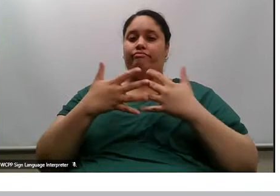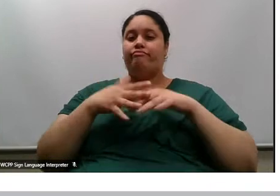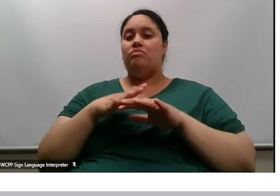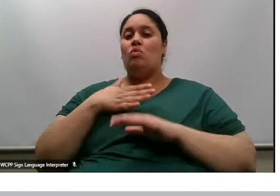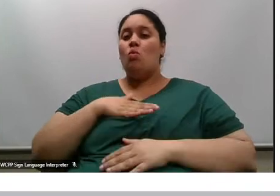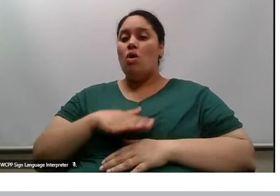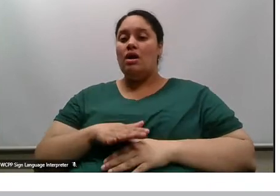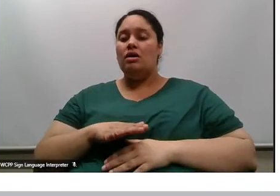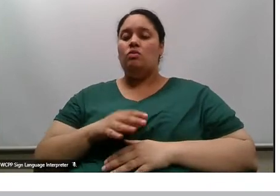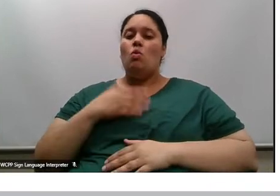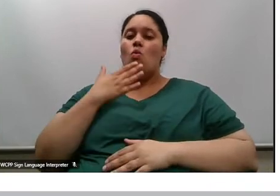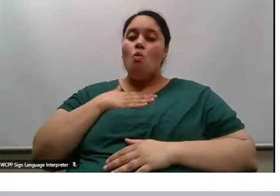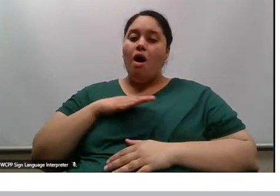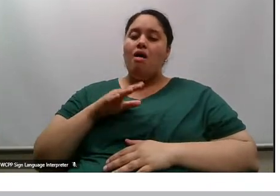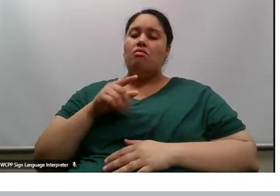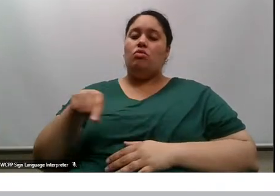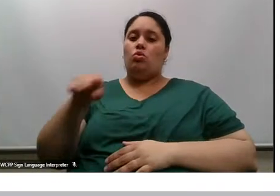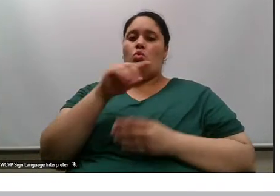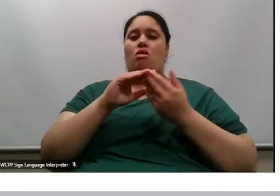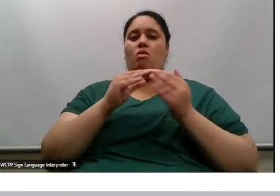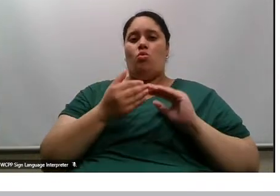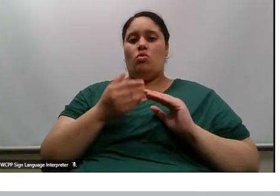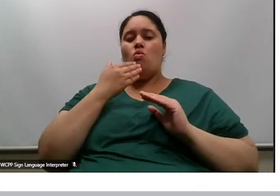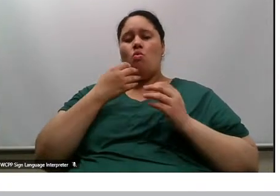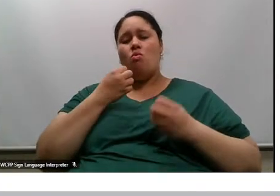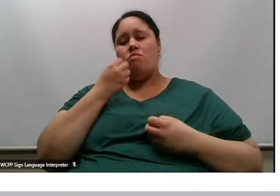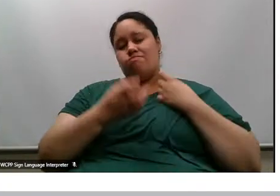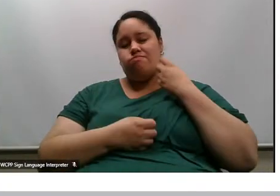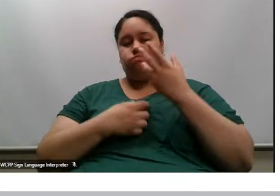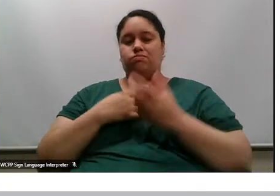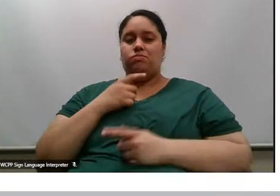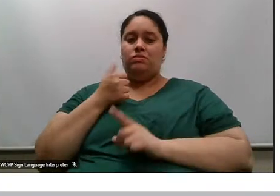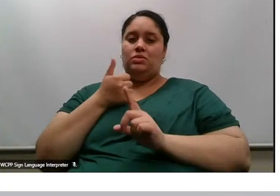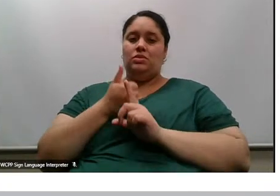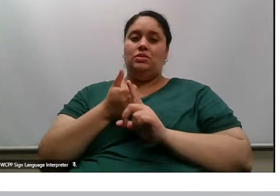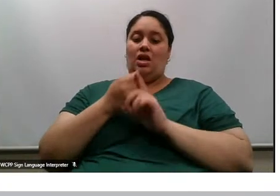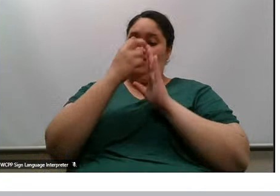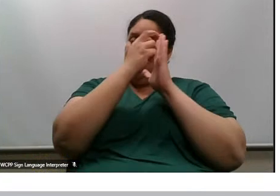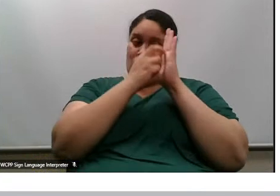want communities well expressed, and regulation in